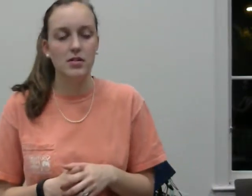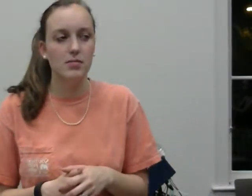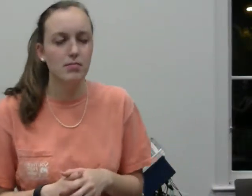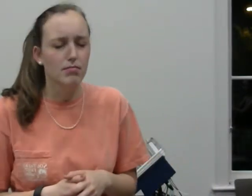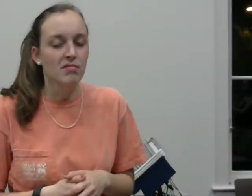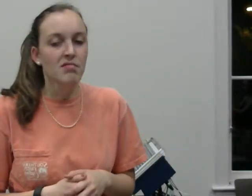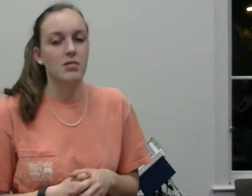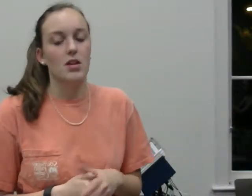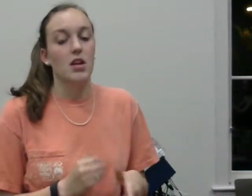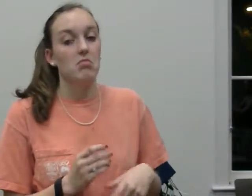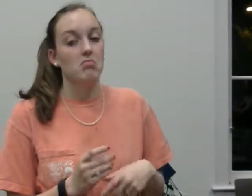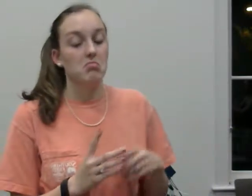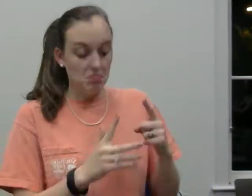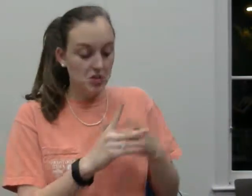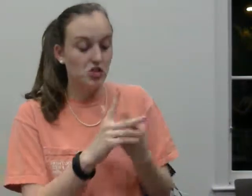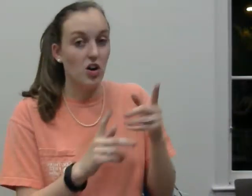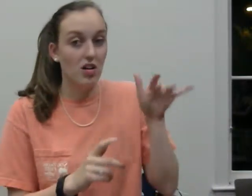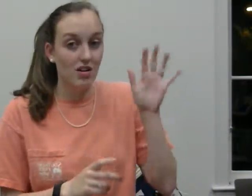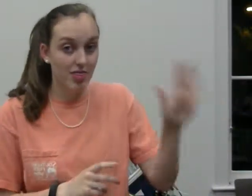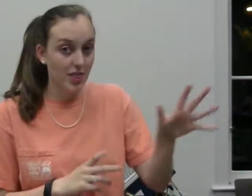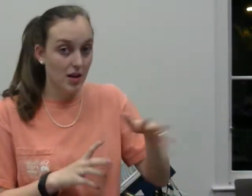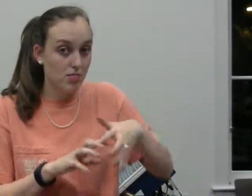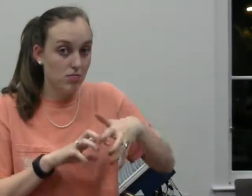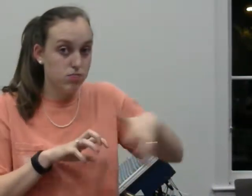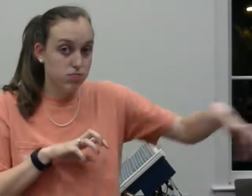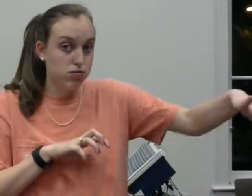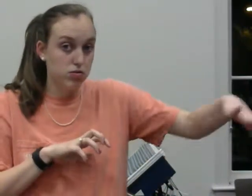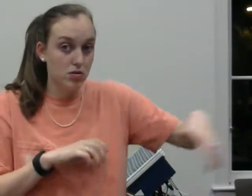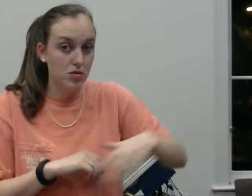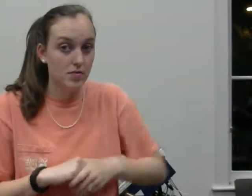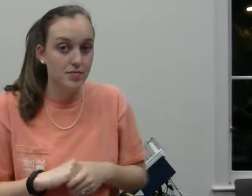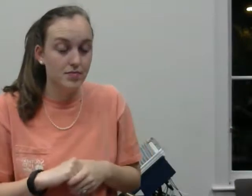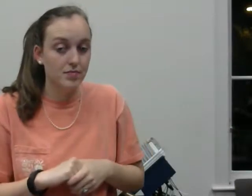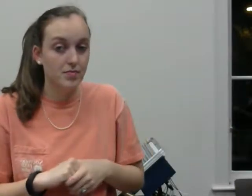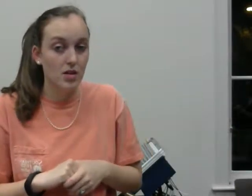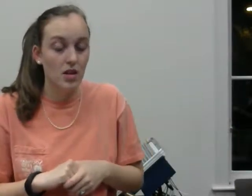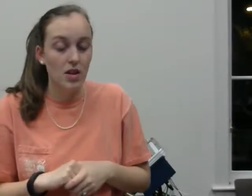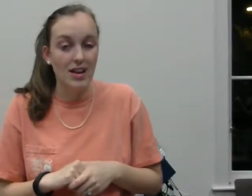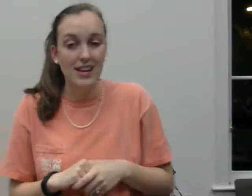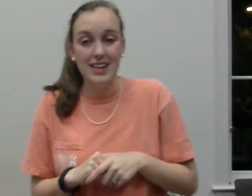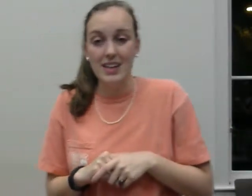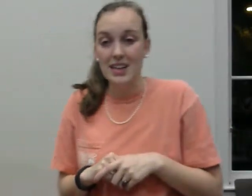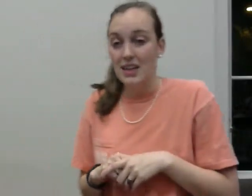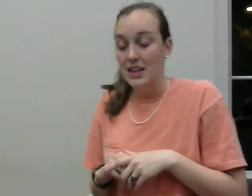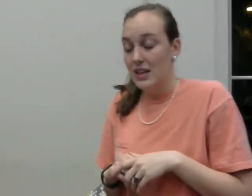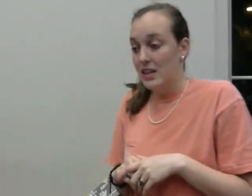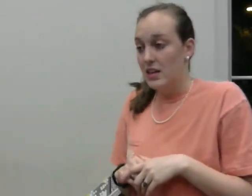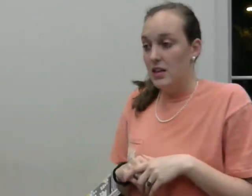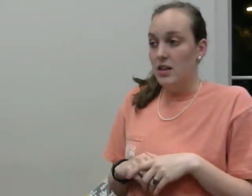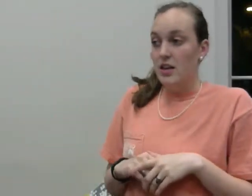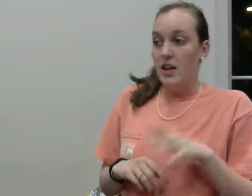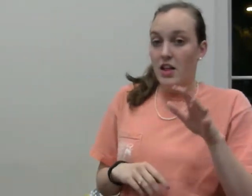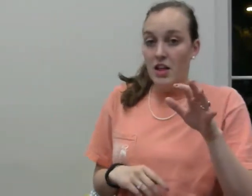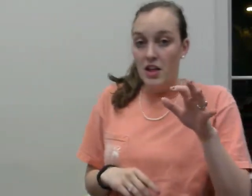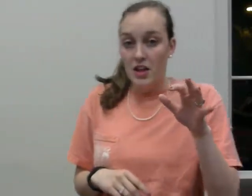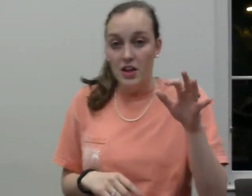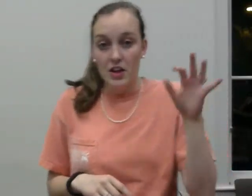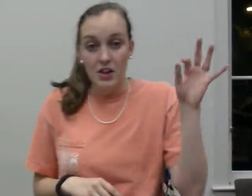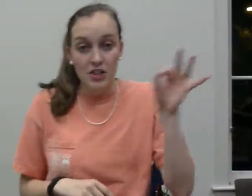in York. Whoops, big mistake by Cornwallis, right? Because the French Navy comes in here and surrounds them